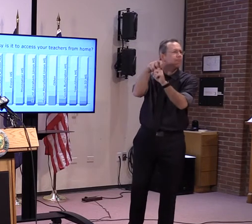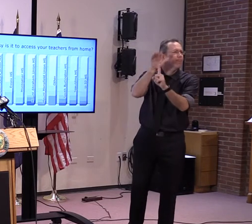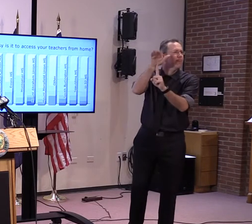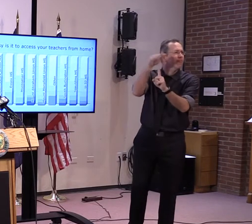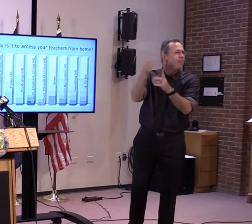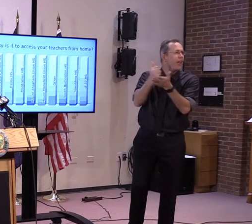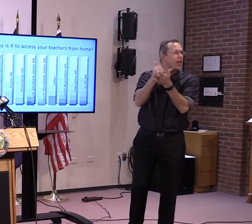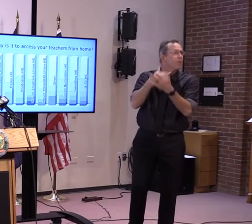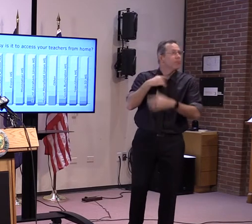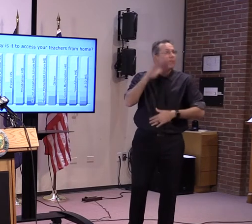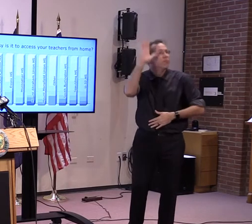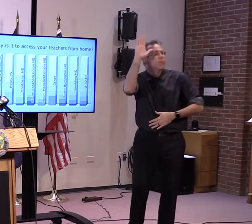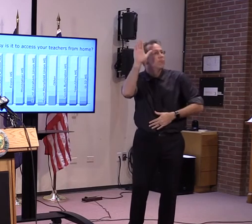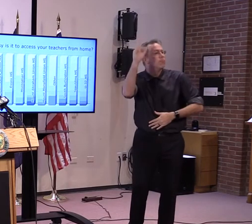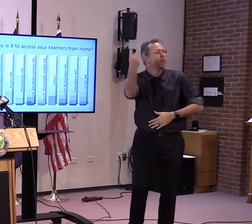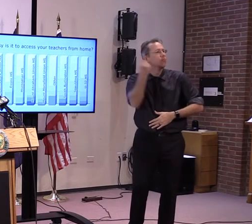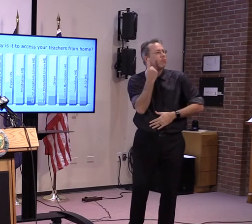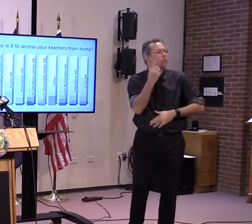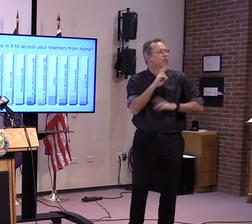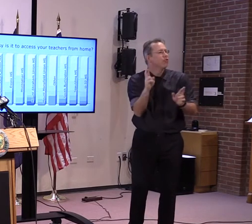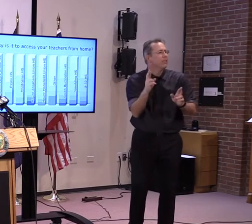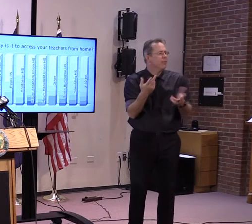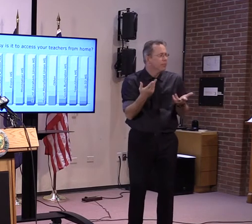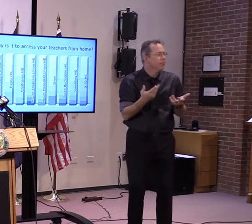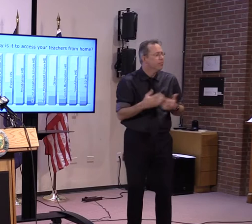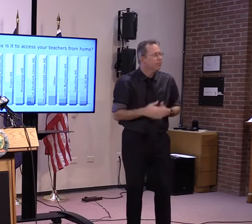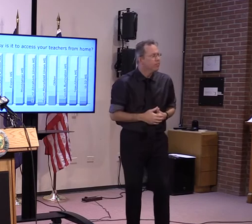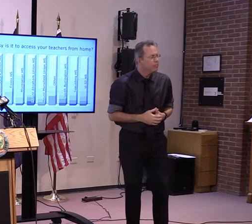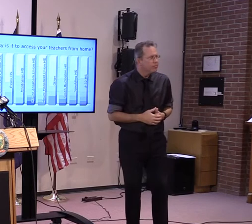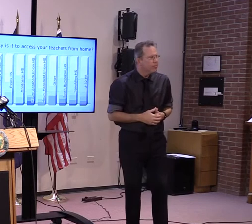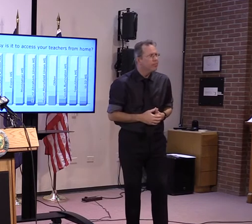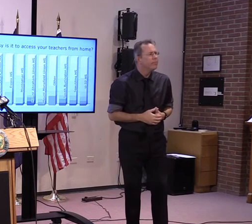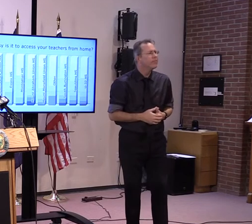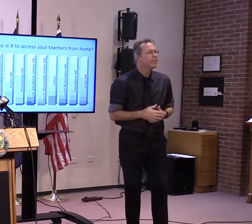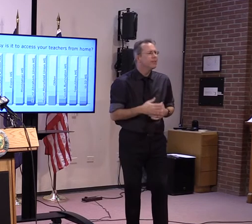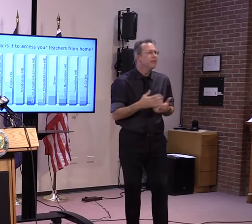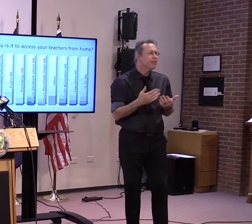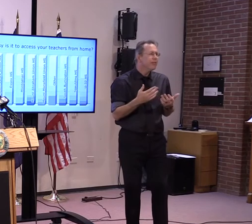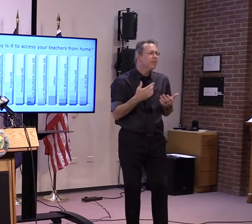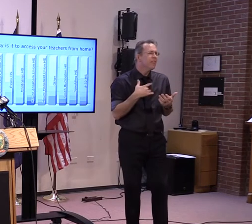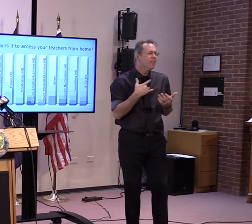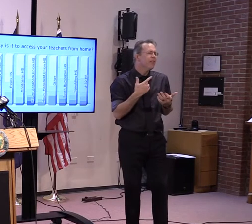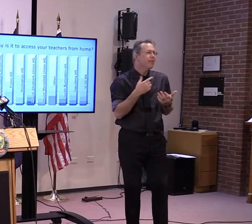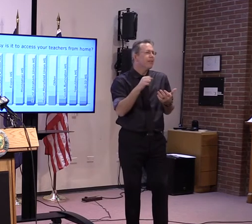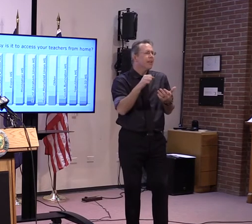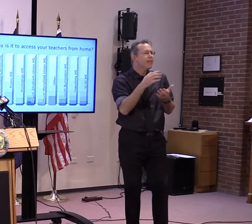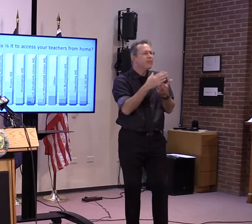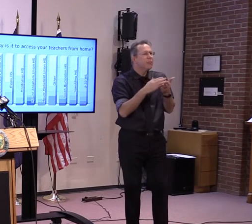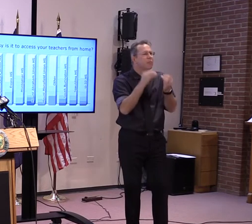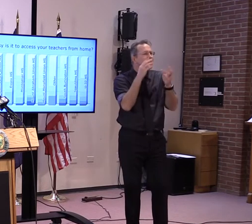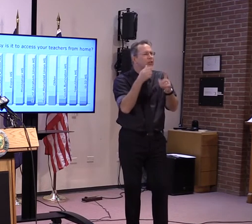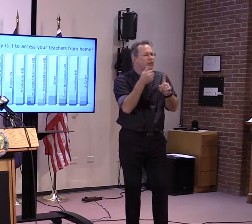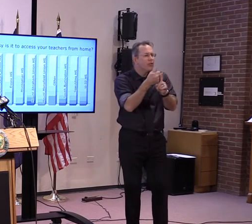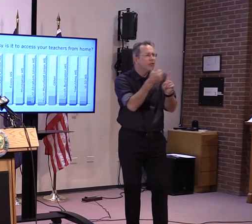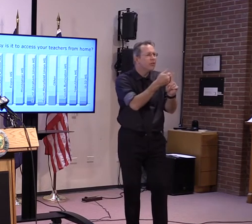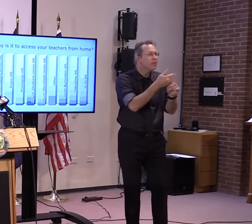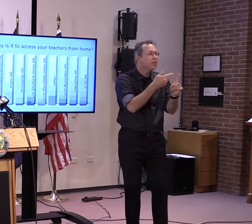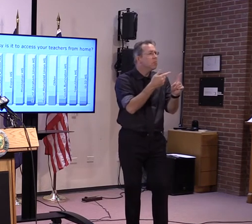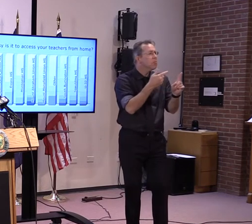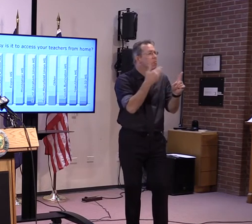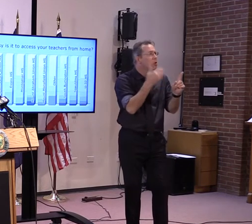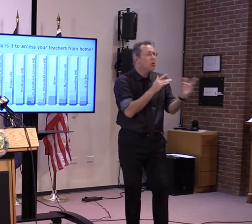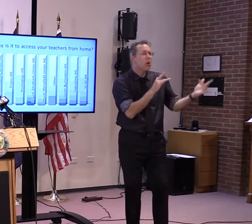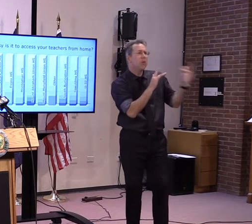can. And it's a shame that some teachers aren't reaching out to students, but it's often to see that a majority